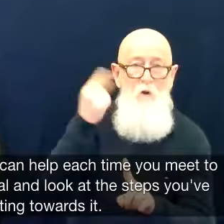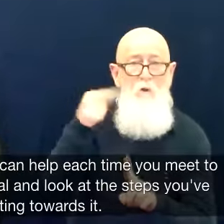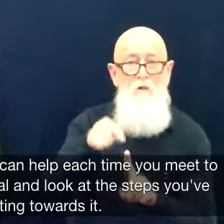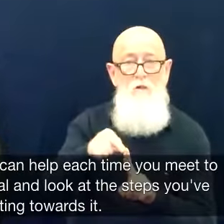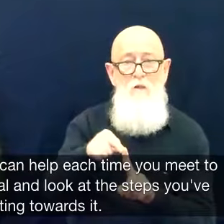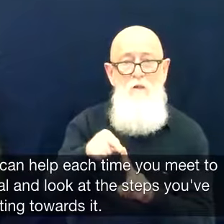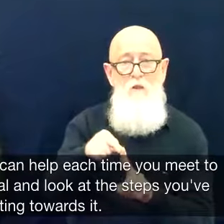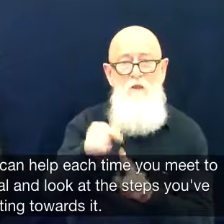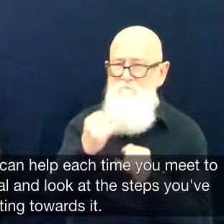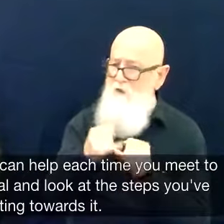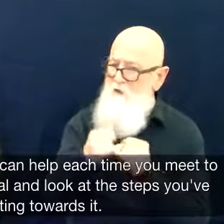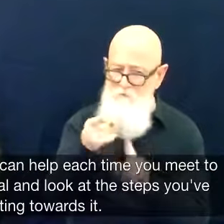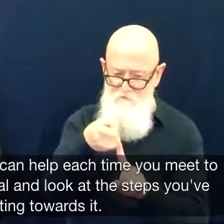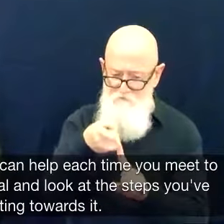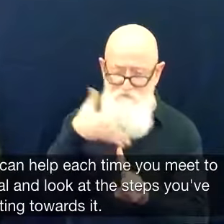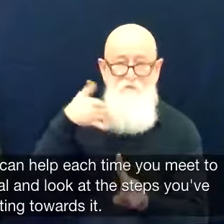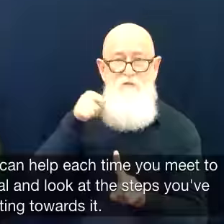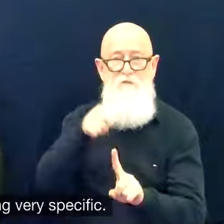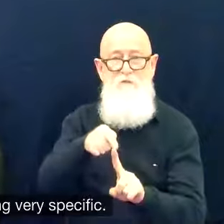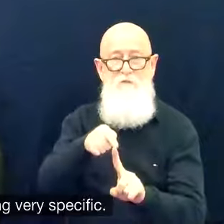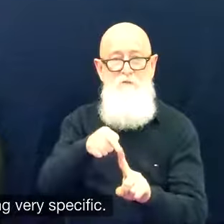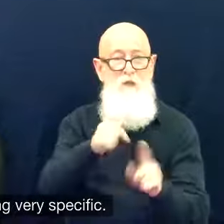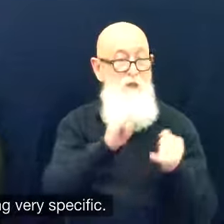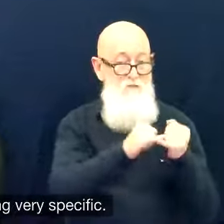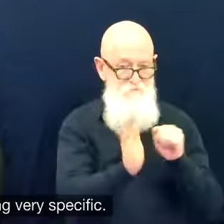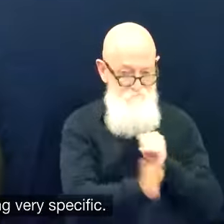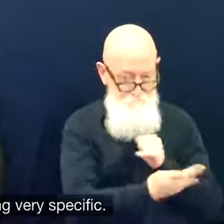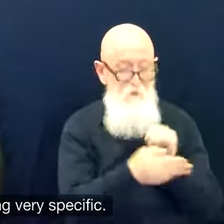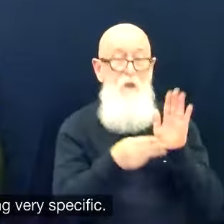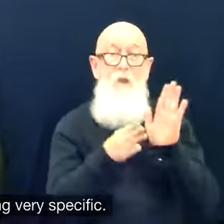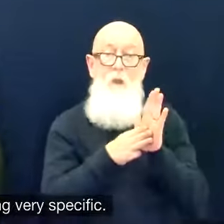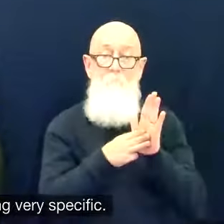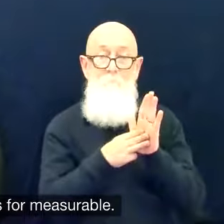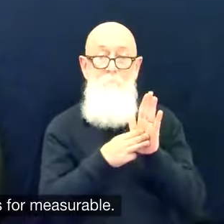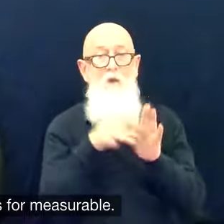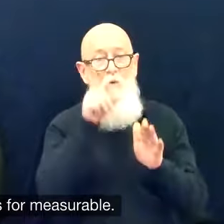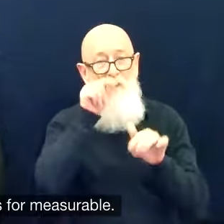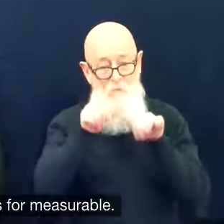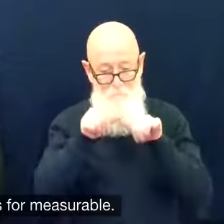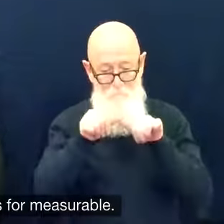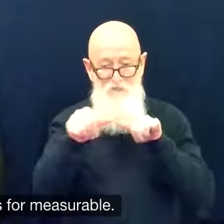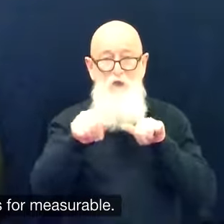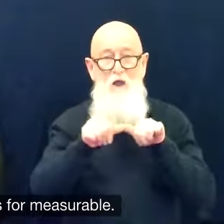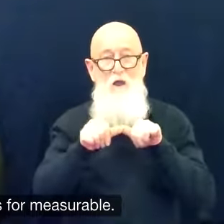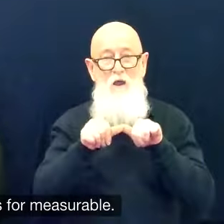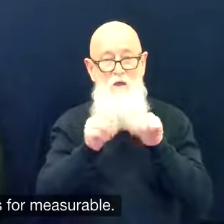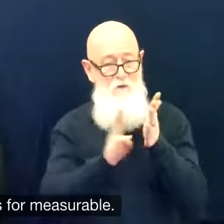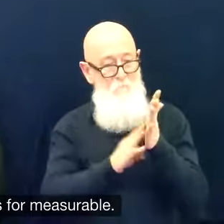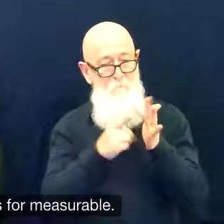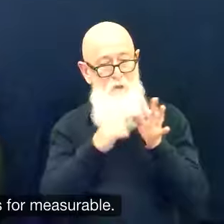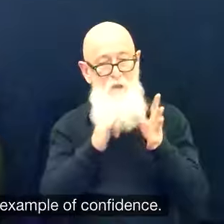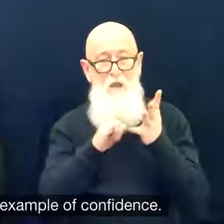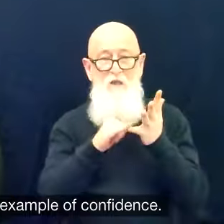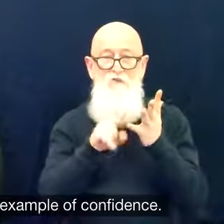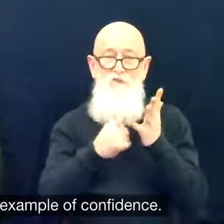specific, getting very specific. The M stands for measurable. And I come back to that example of confidence. I